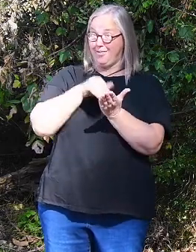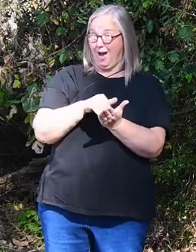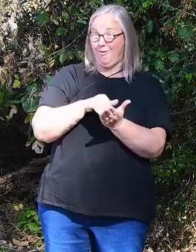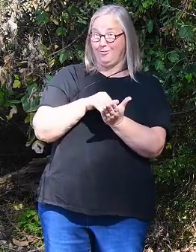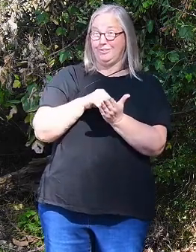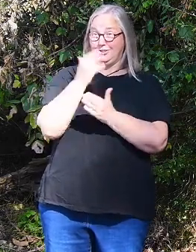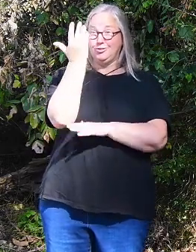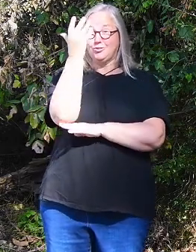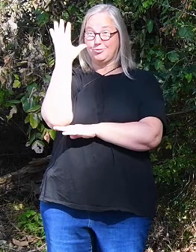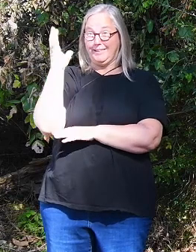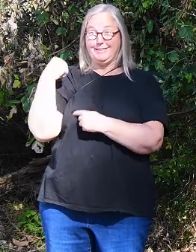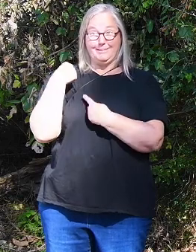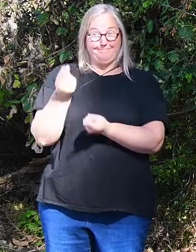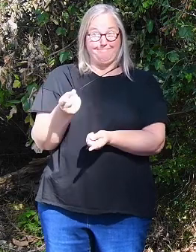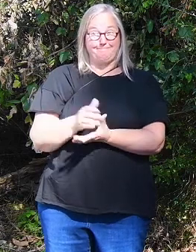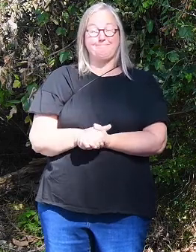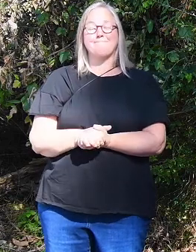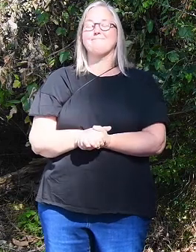52,000 trees.